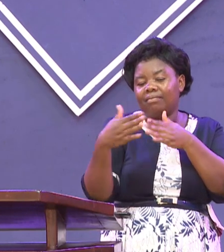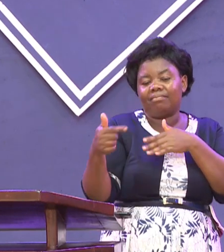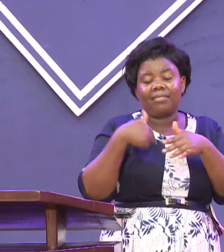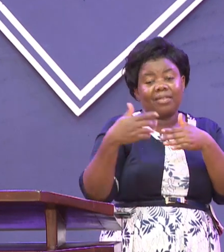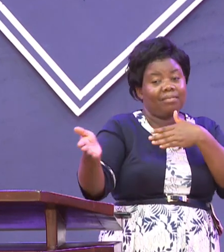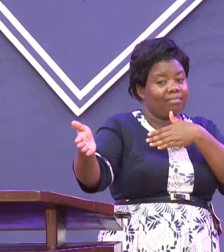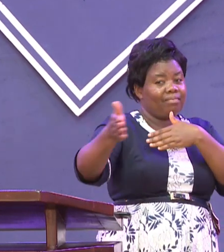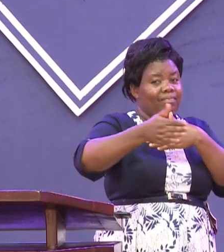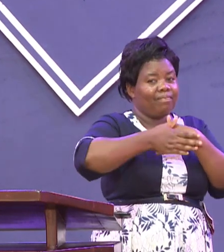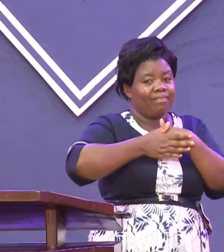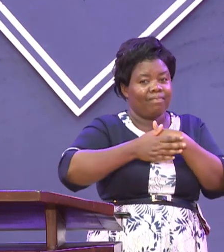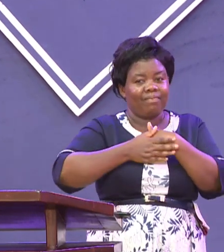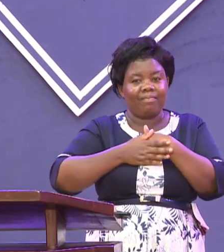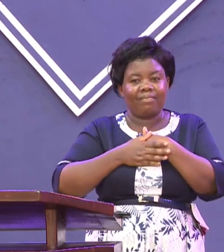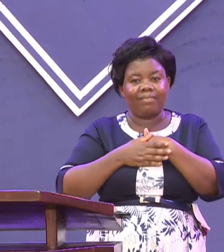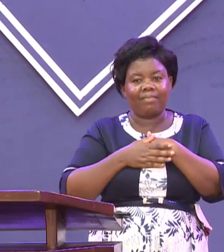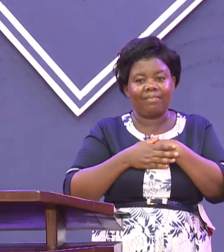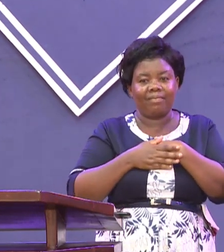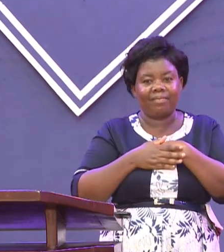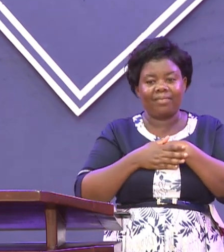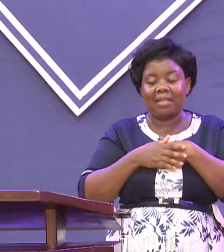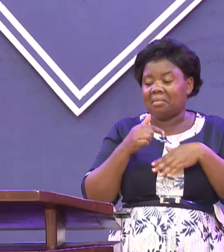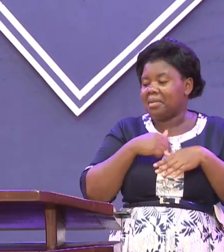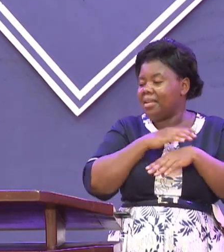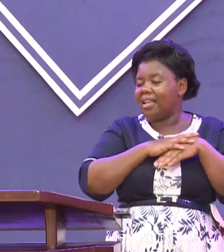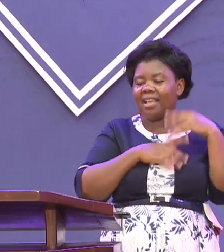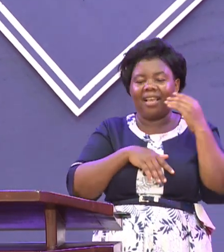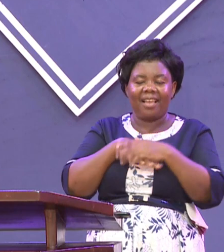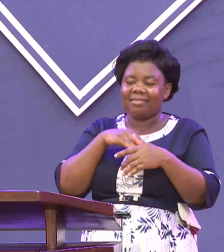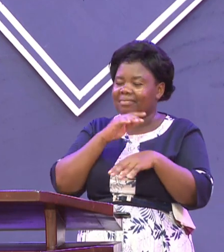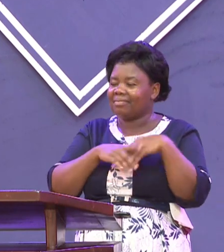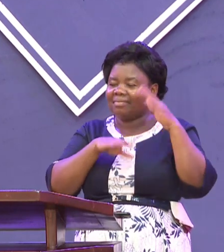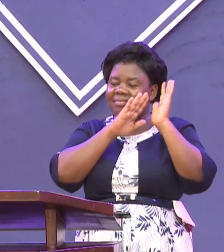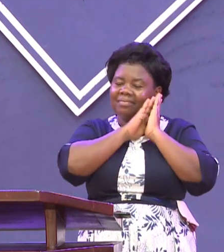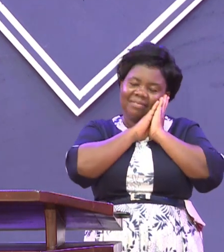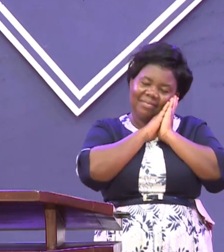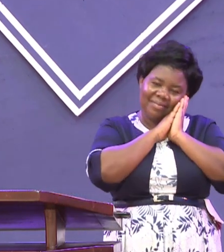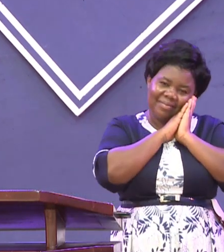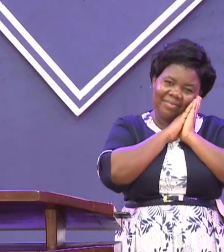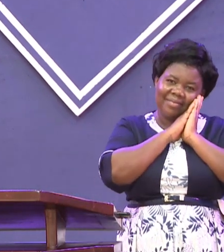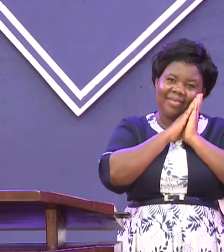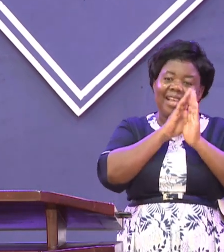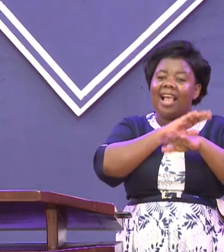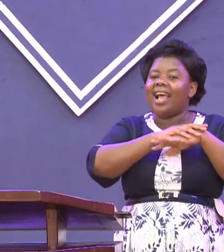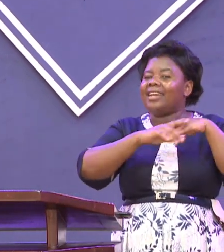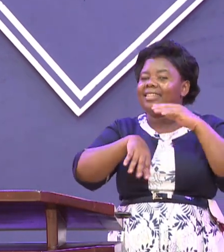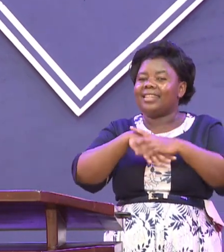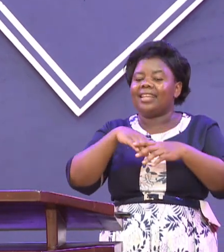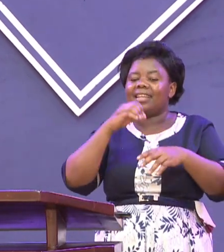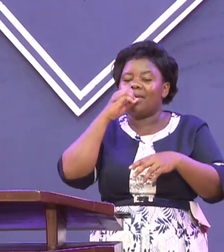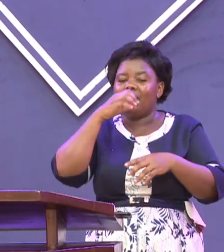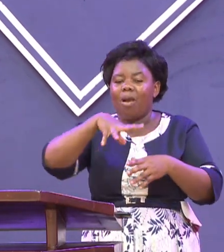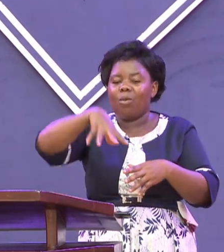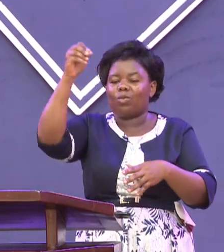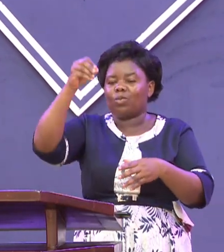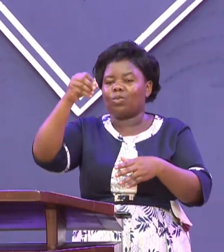Nenzigalawo. I locked the door. Bagambye neba kotulo. I didn't sleep. Sazikiza tala. I